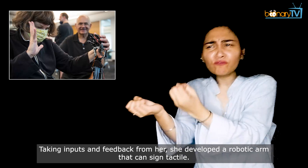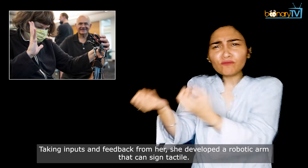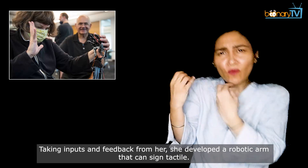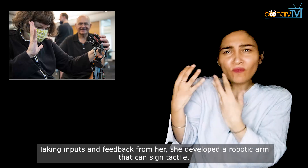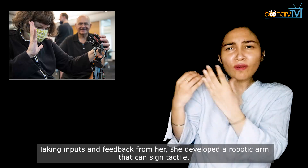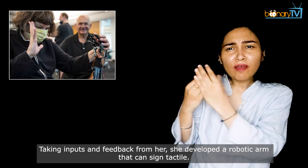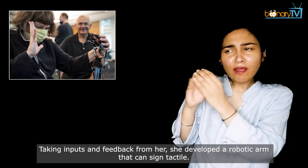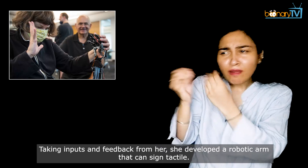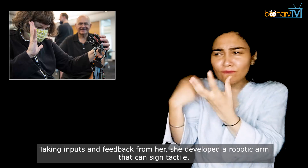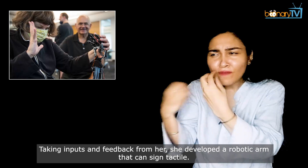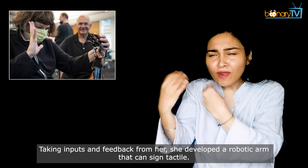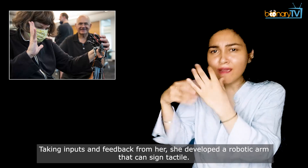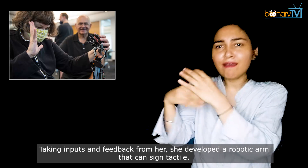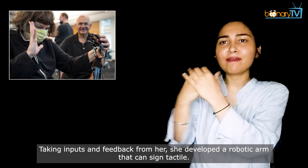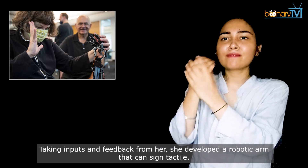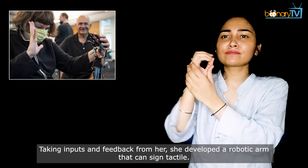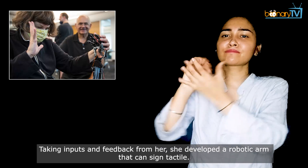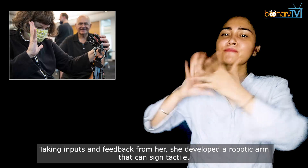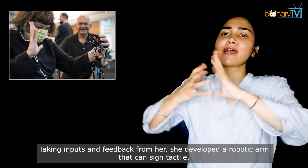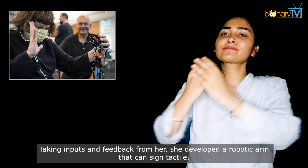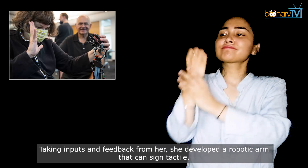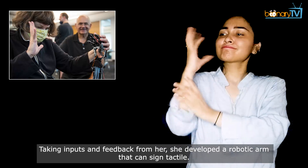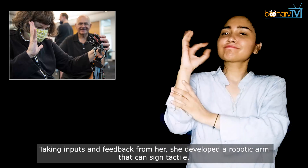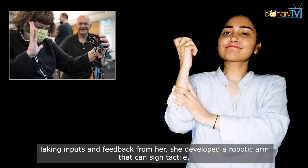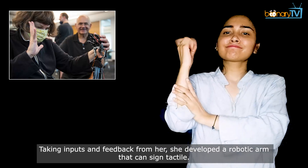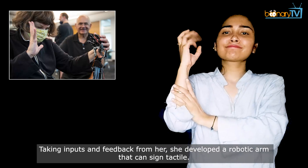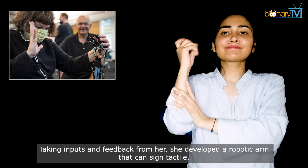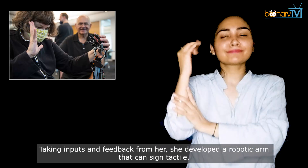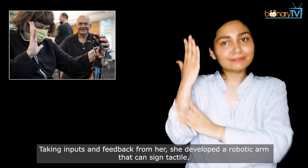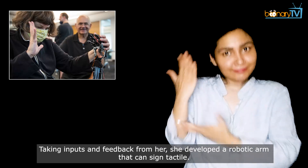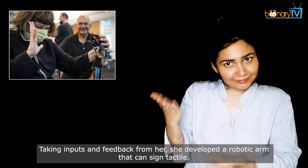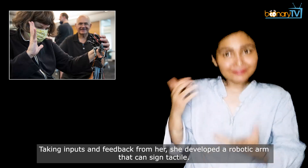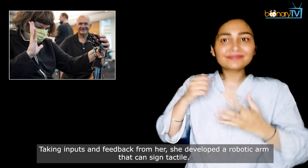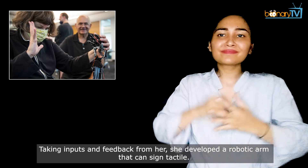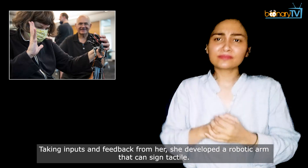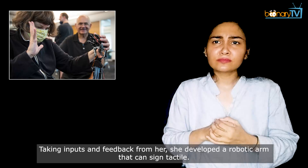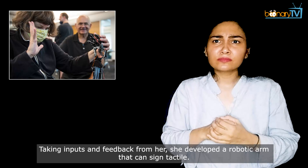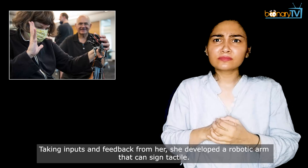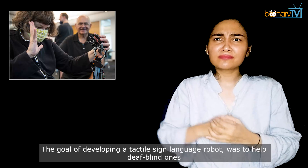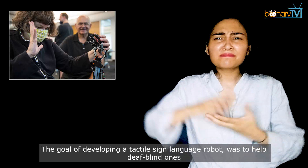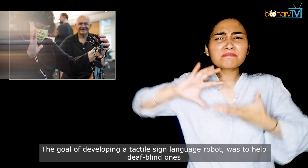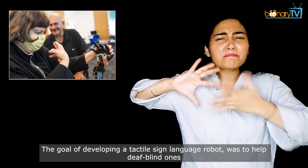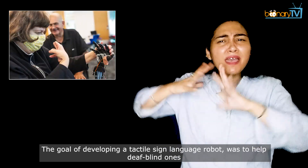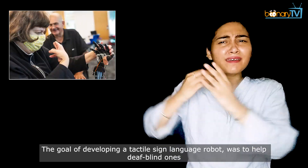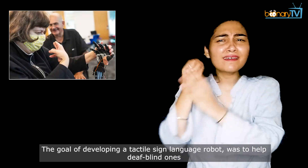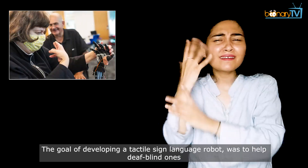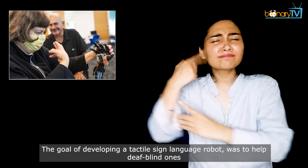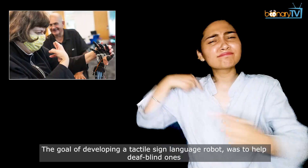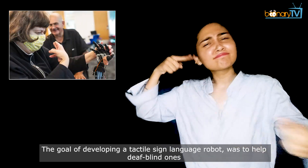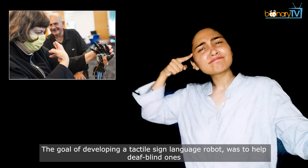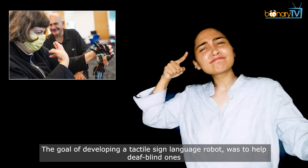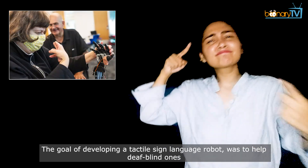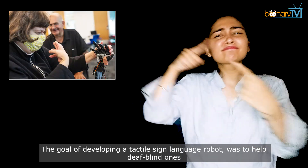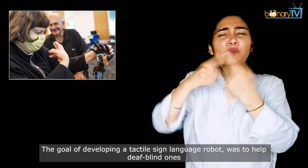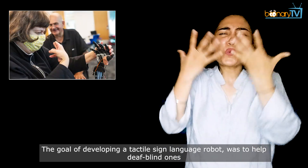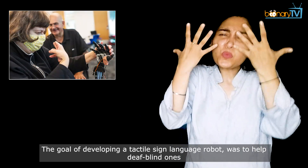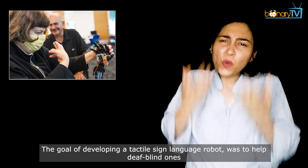developed a robotic arm that can sign tactile. The goal of developing a tactile sign